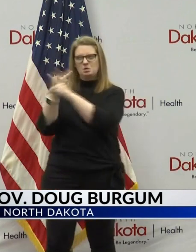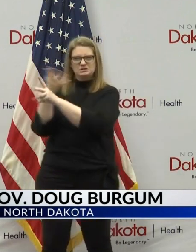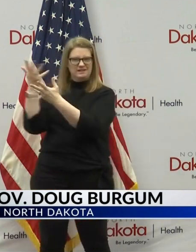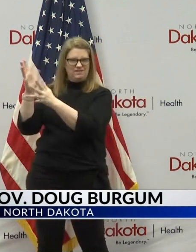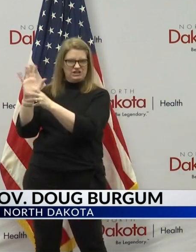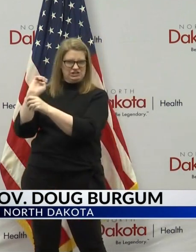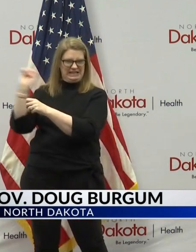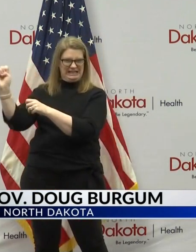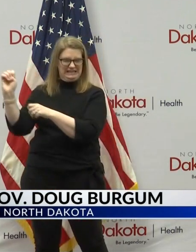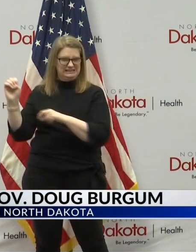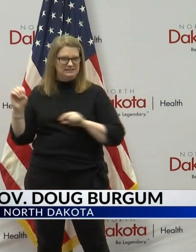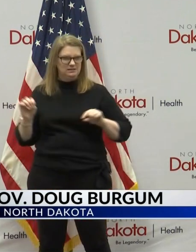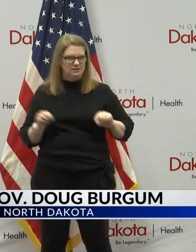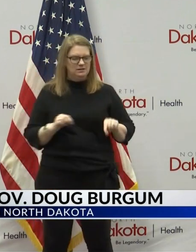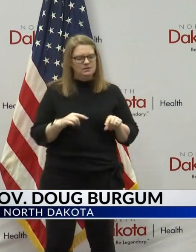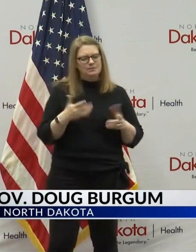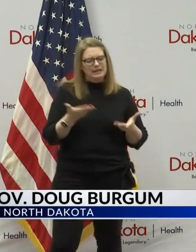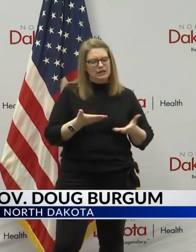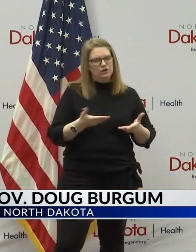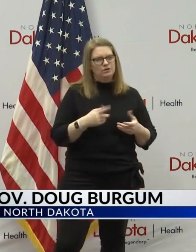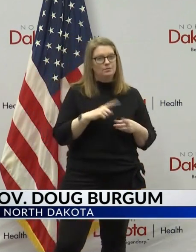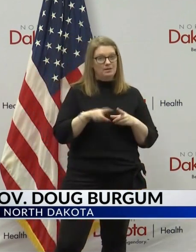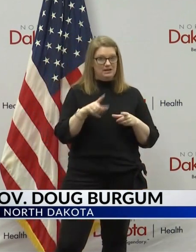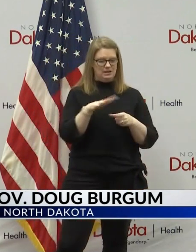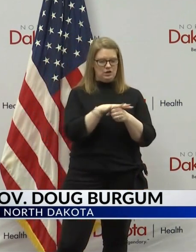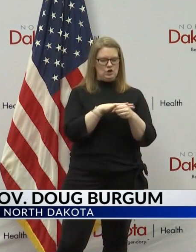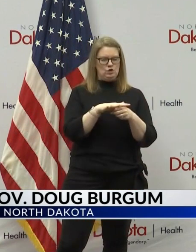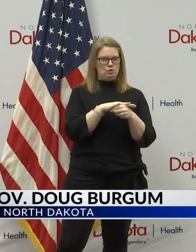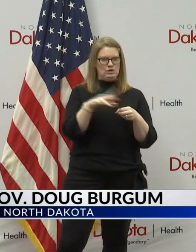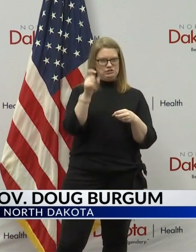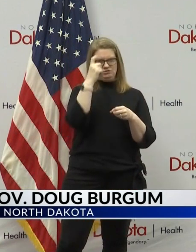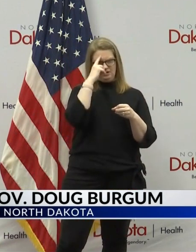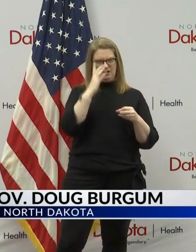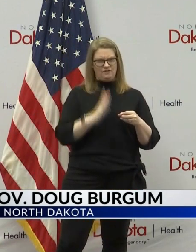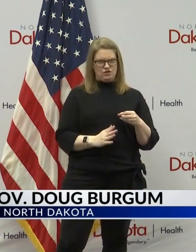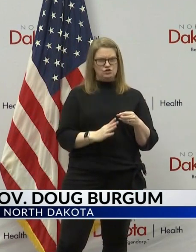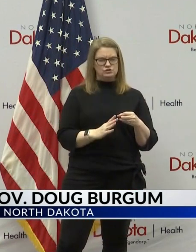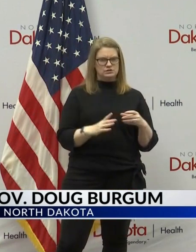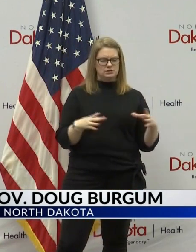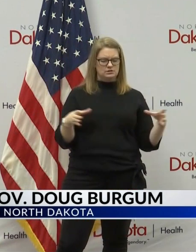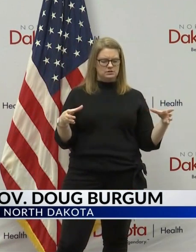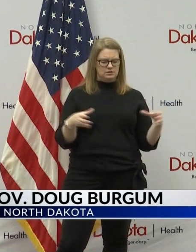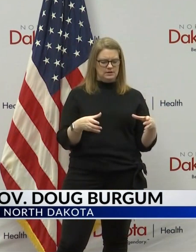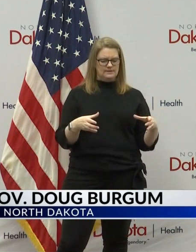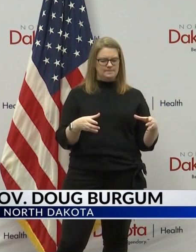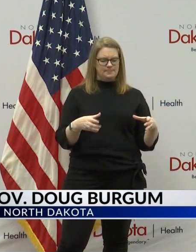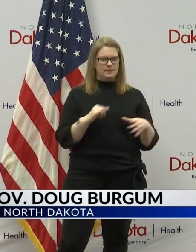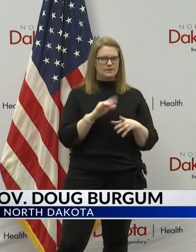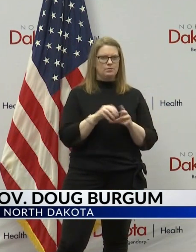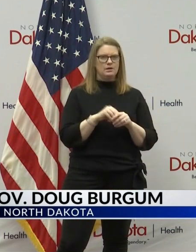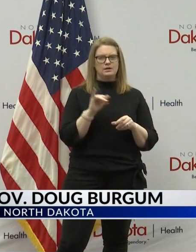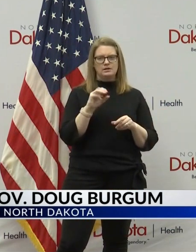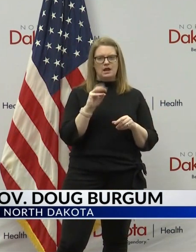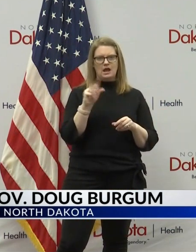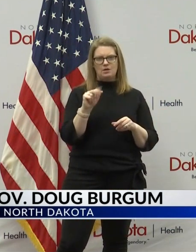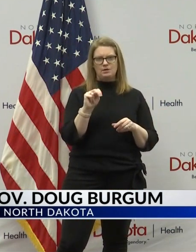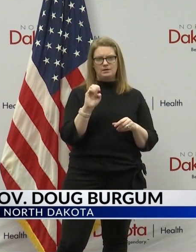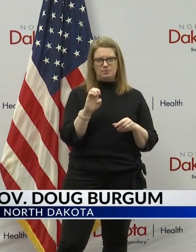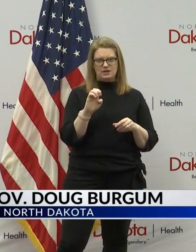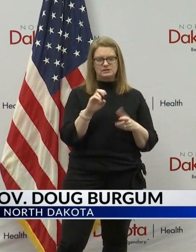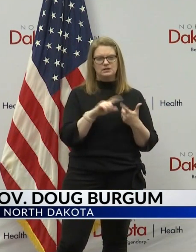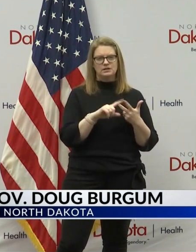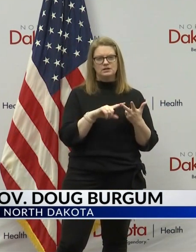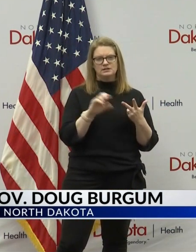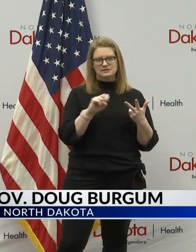Well, in terms of the regional governors, the ones that I have stayed in regular contact with include Iowa, Nebraska, South